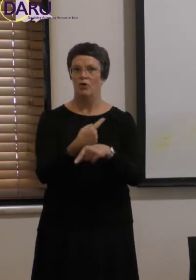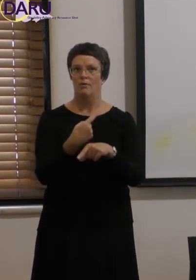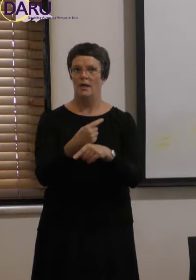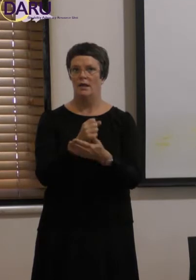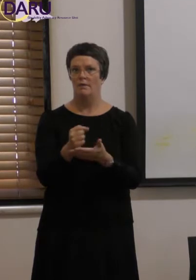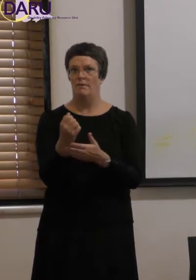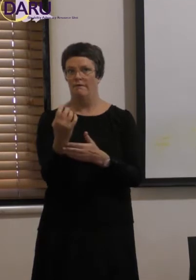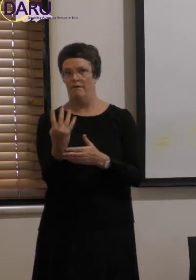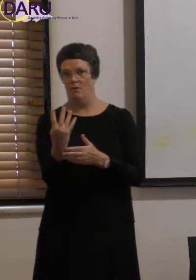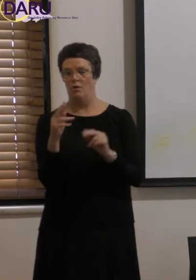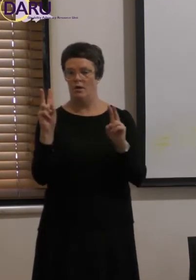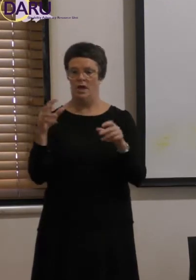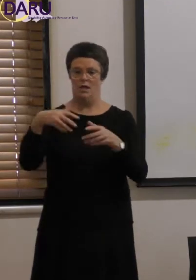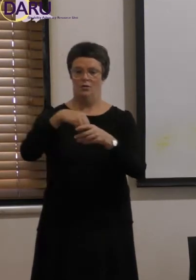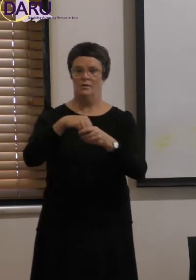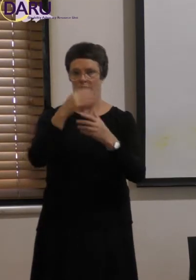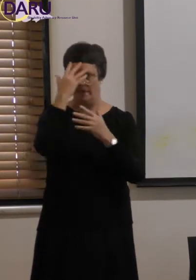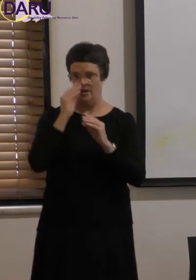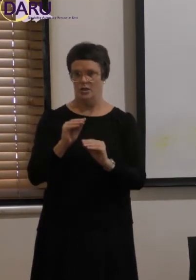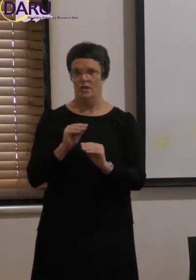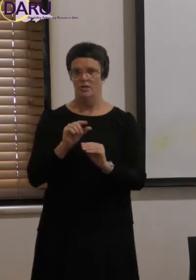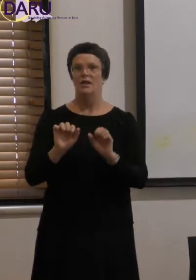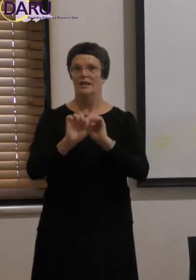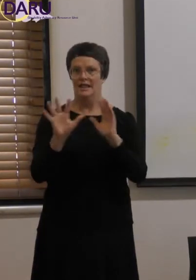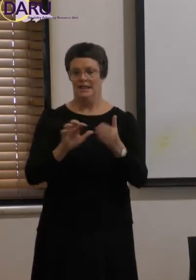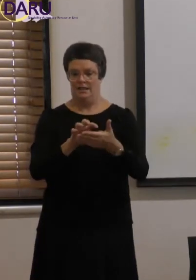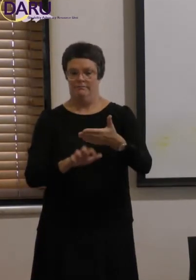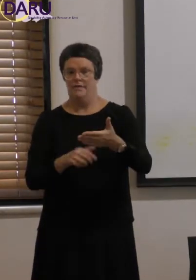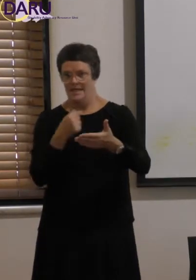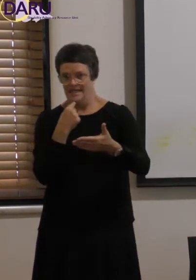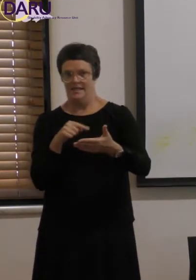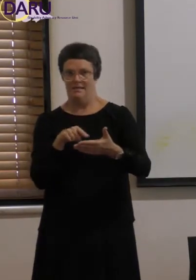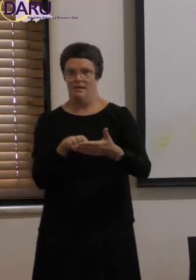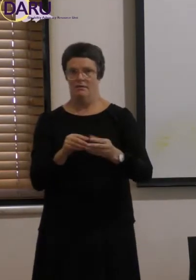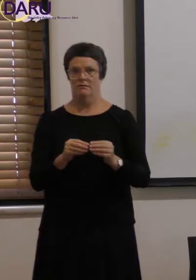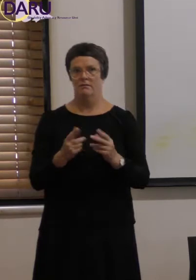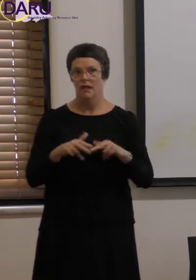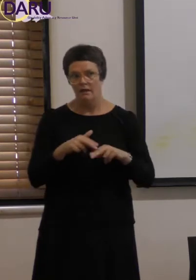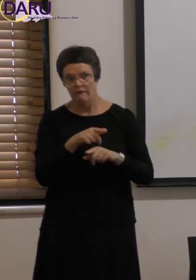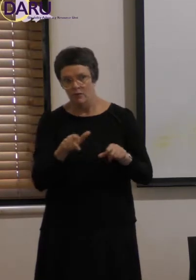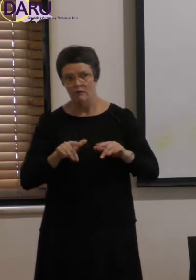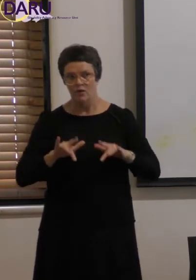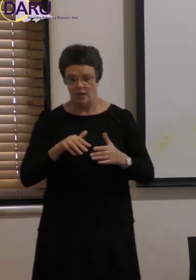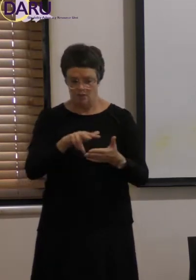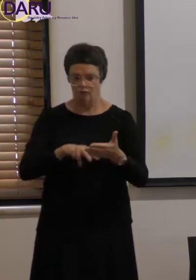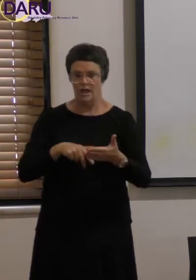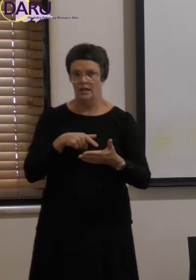clearly articulates those issues as well. If you haven't read it, I would suggest that you do read